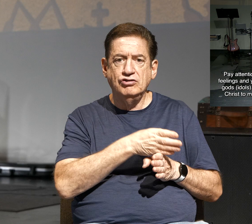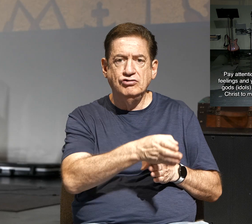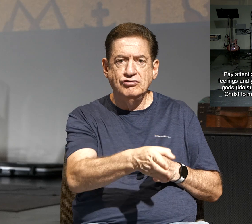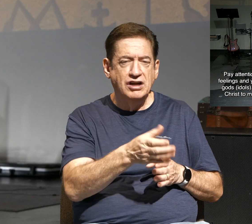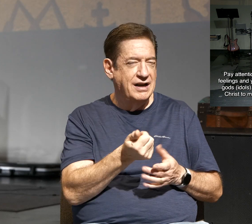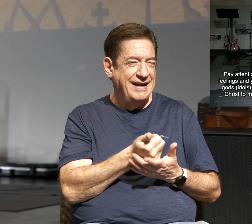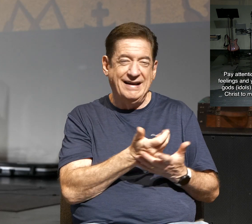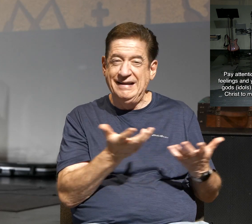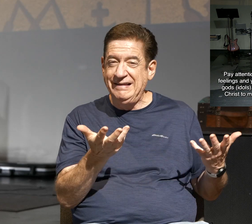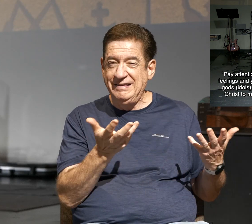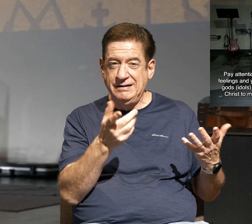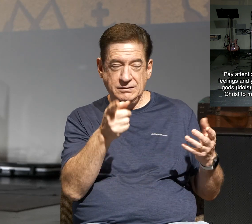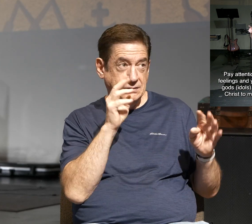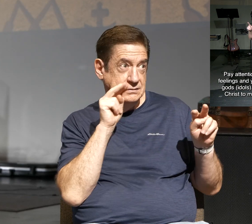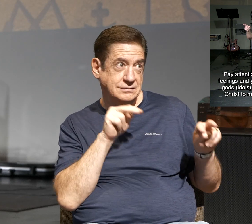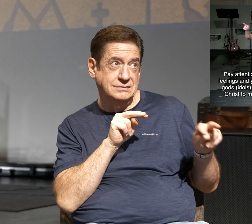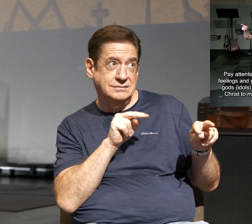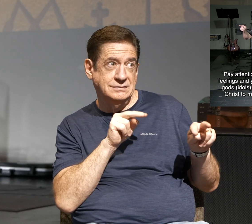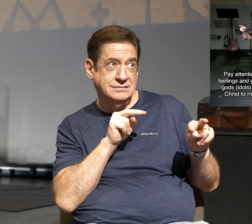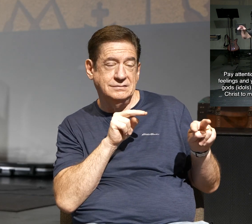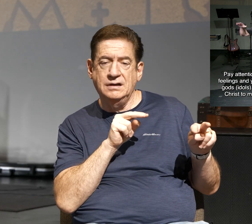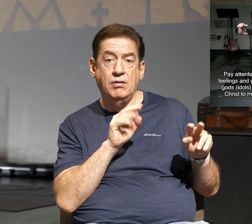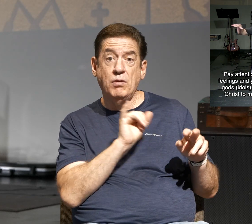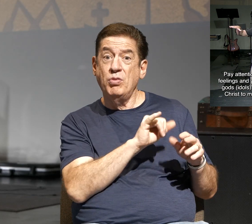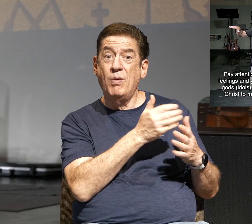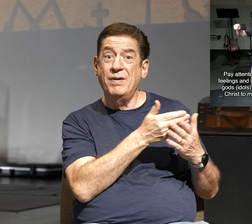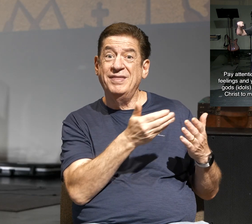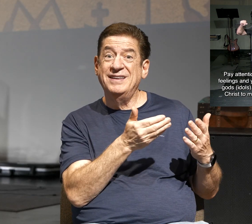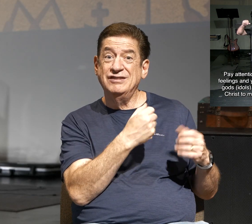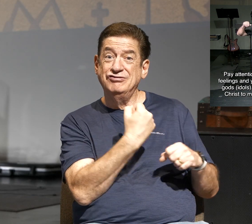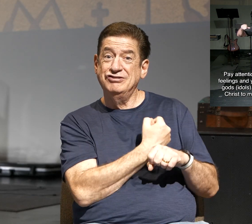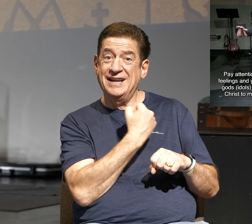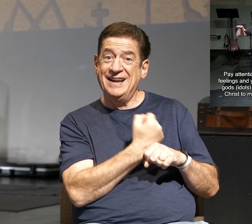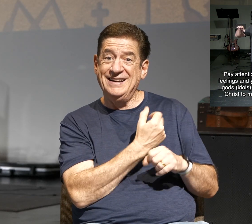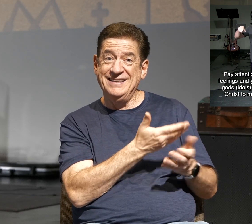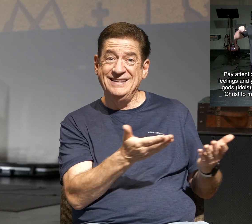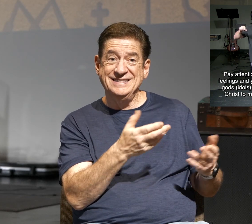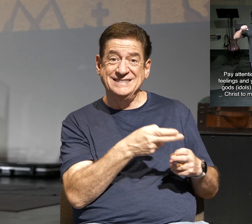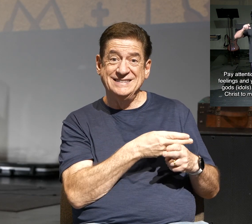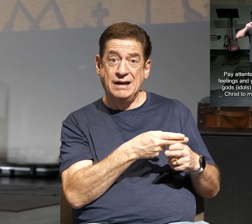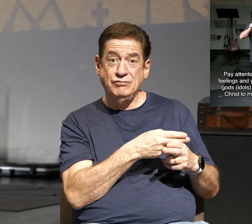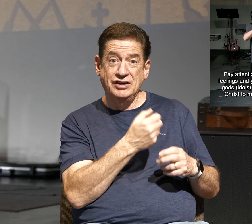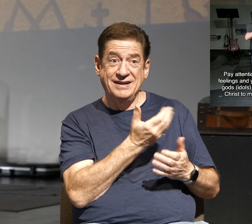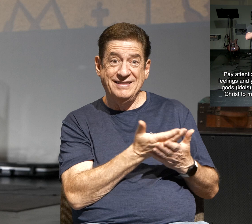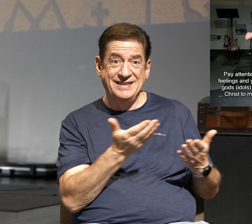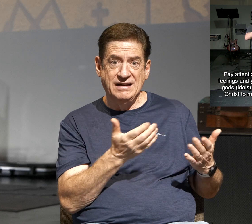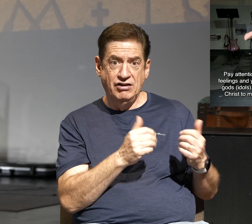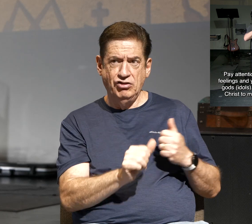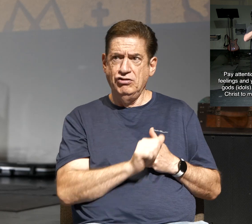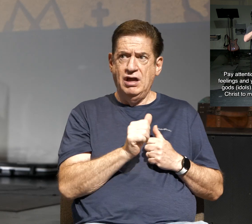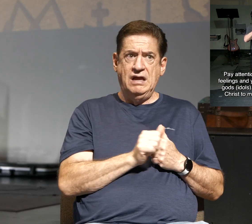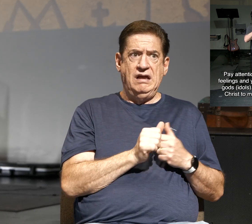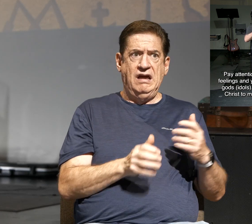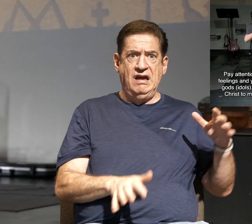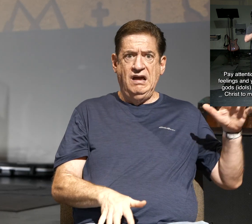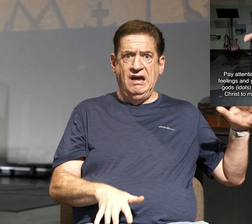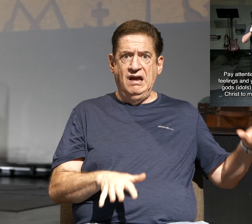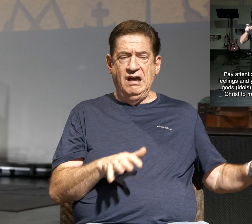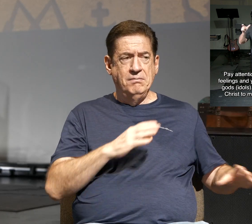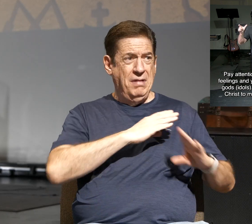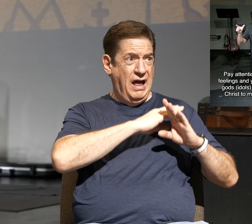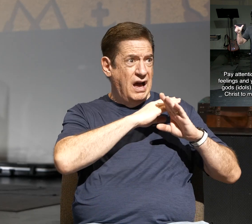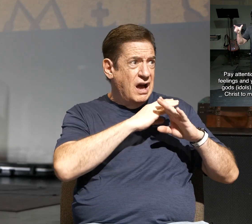things. But when those things, those created things, those temporal things are threatened,